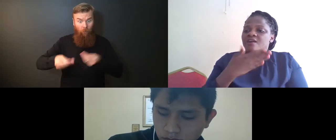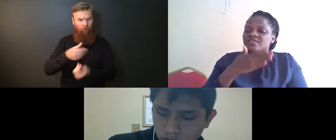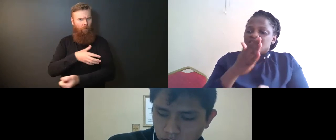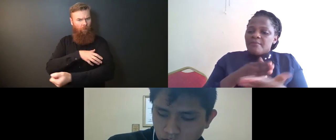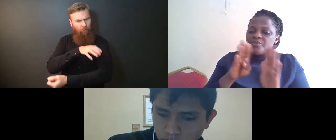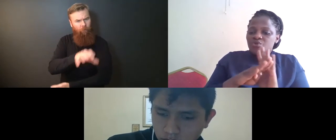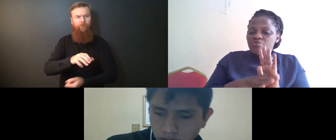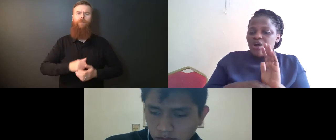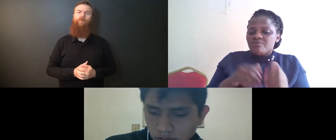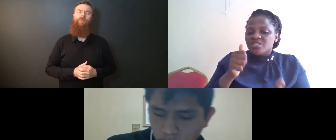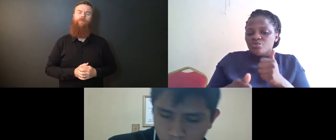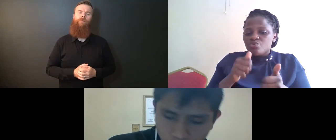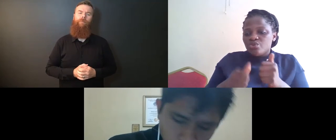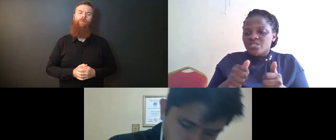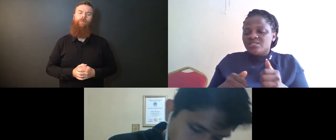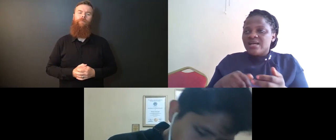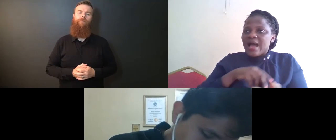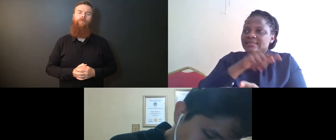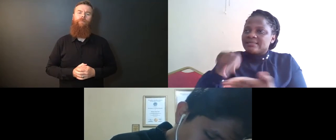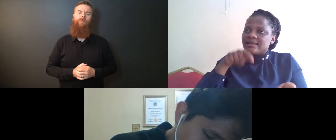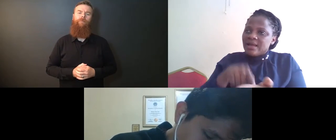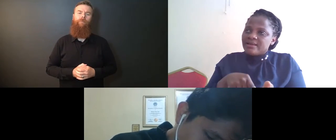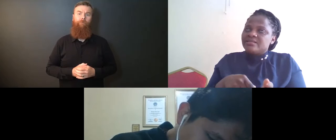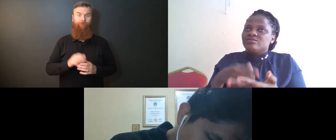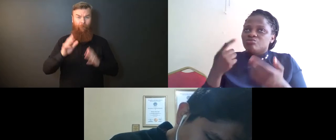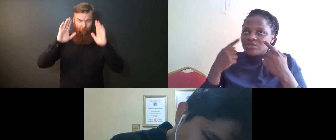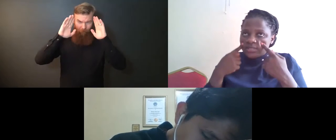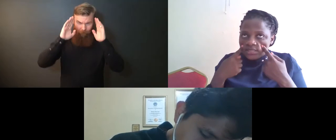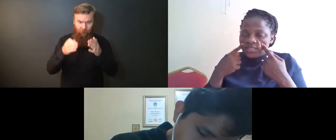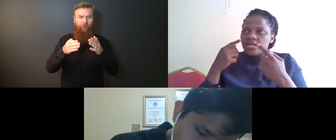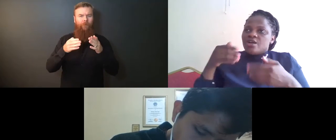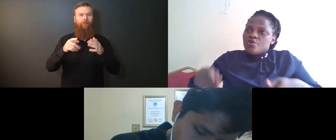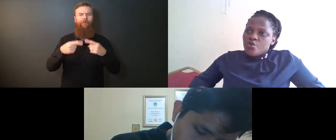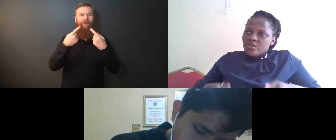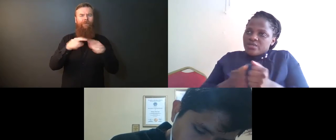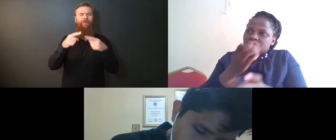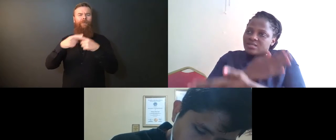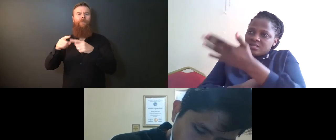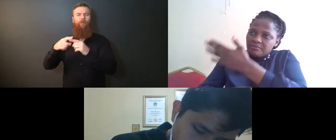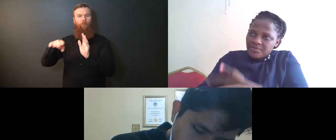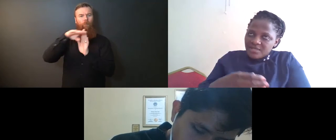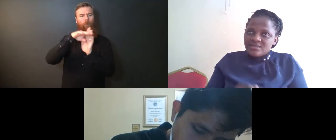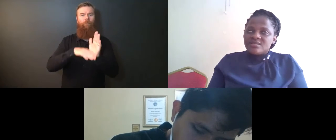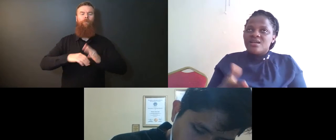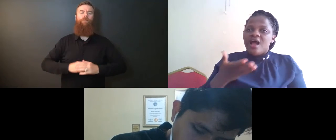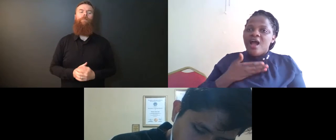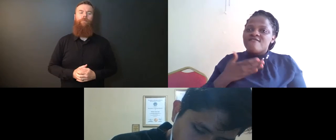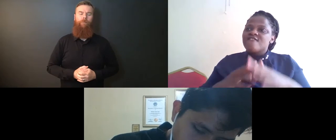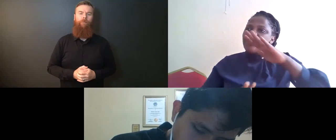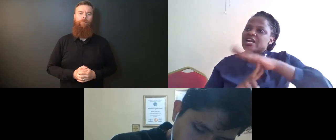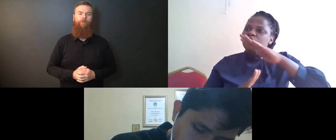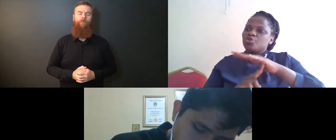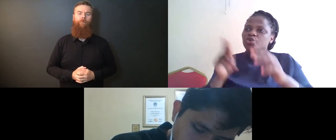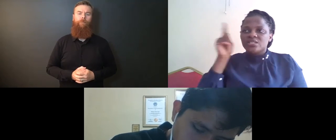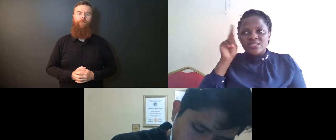that has been muchly focused on through different programs, and has centered to see that